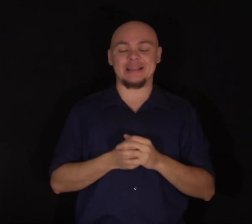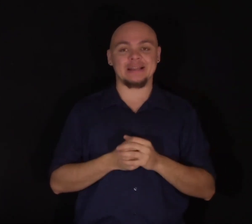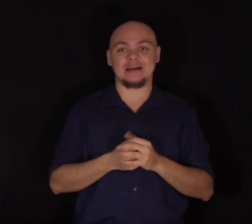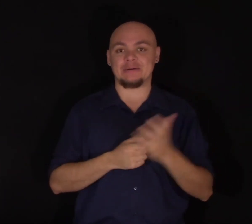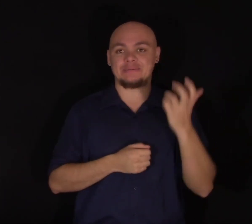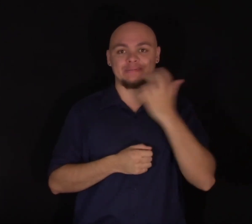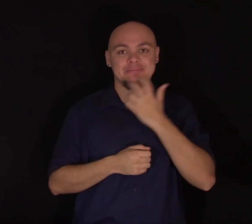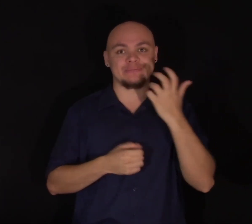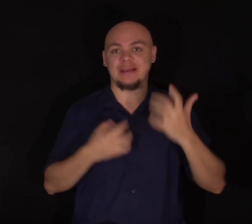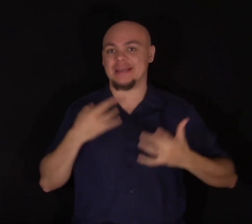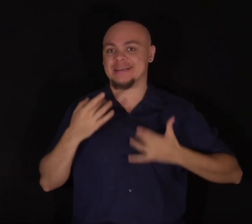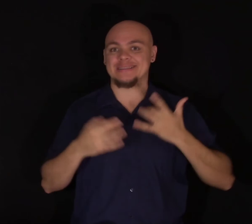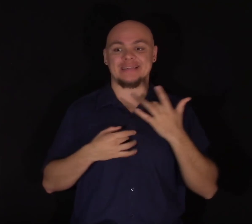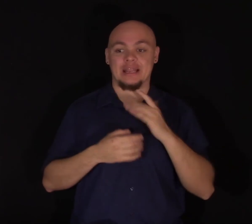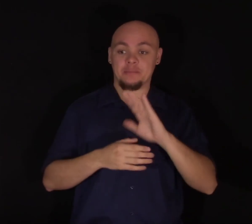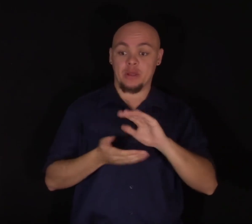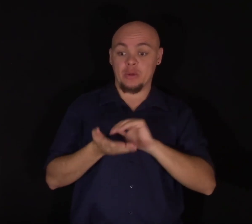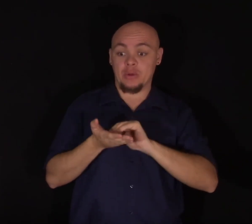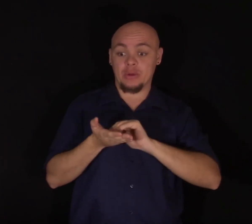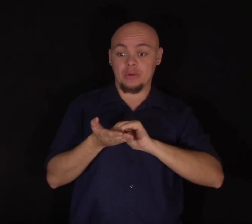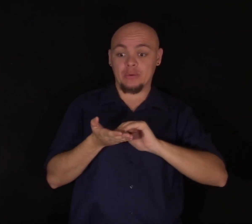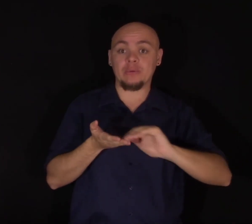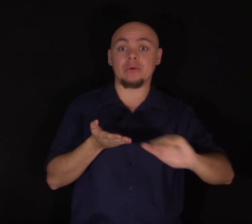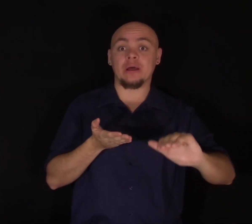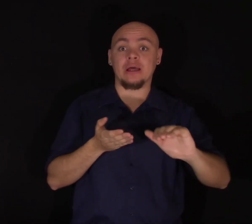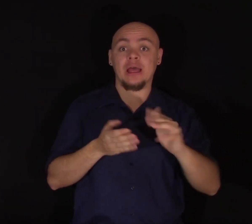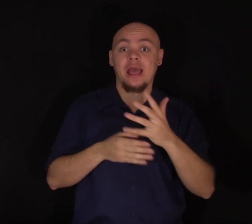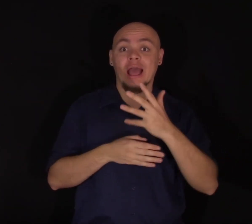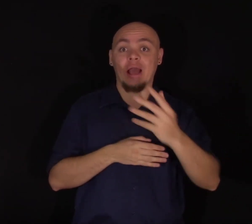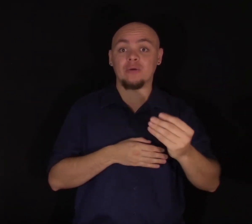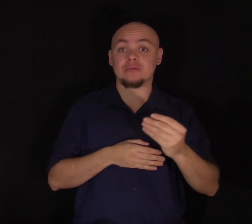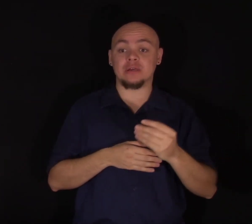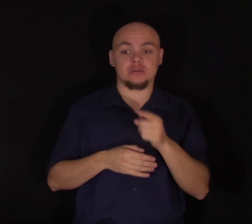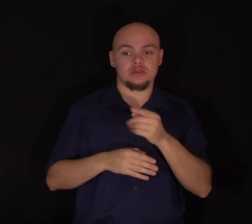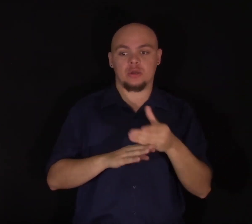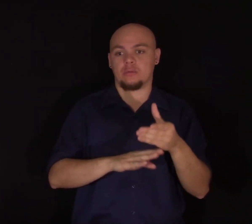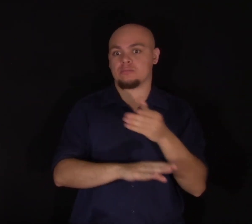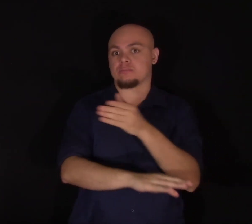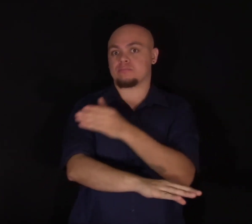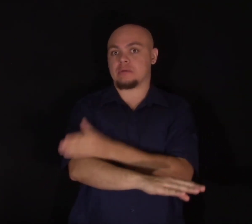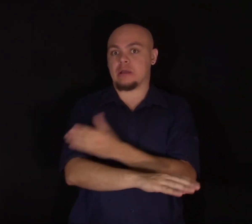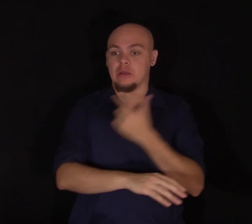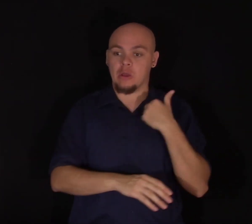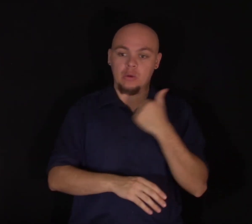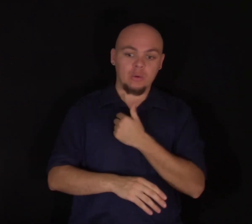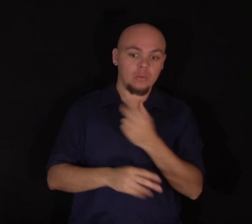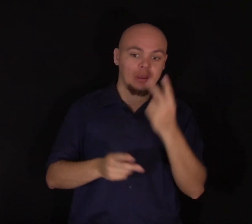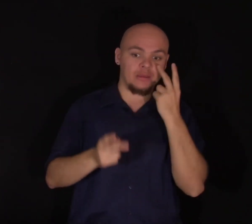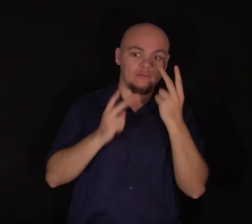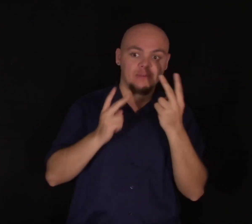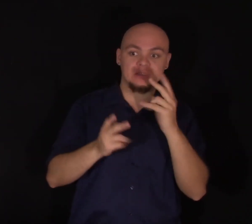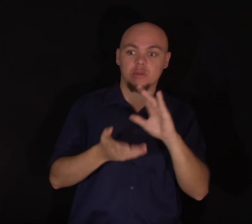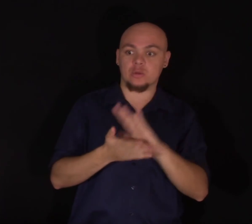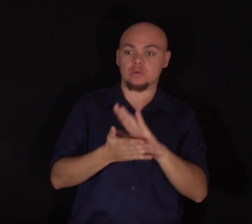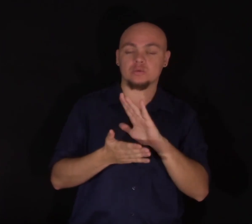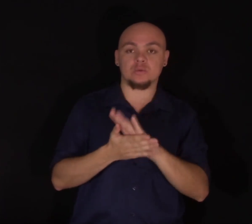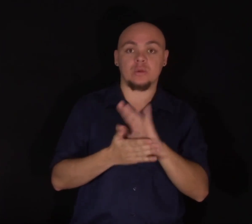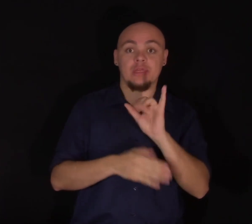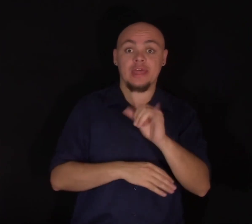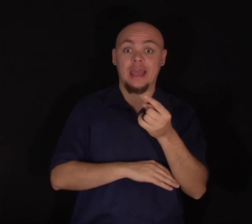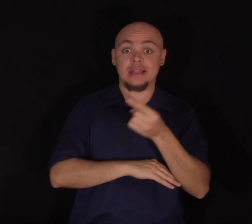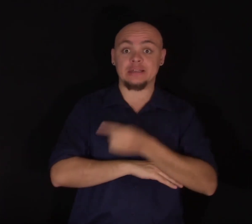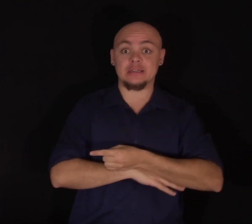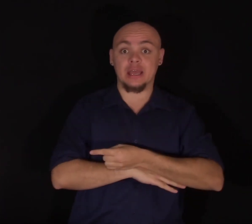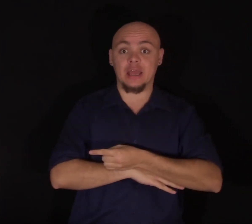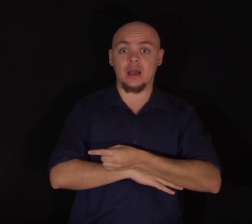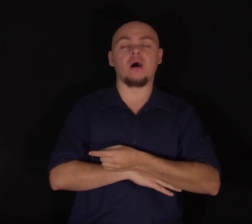so excited about discharge coming up. She'd made so much progress that as we visited the school this day,